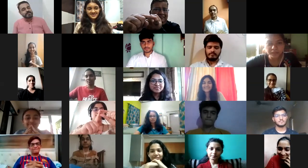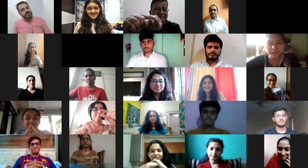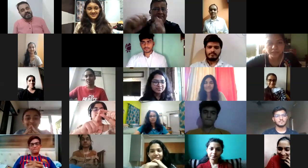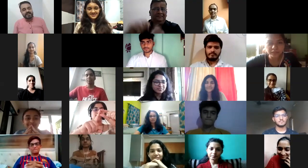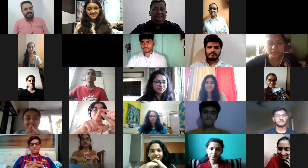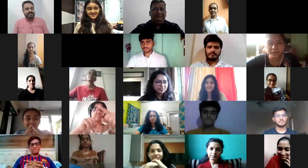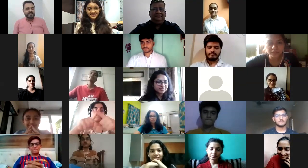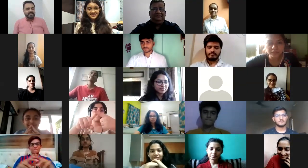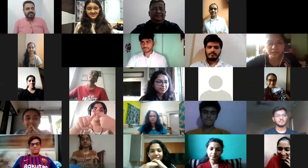can't really